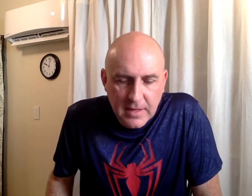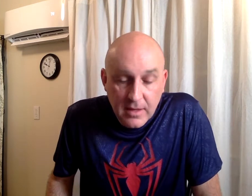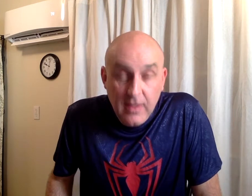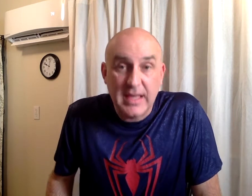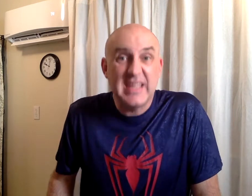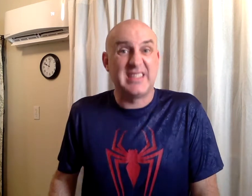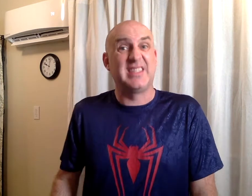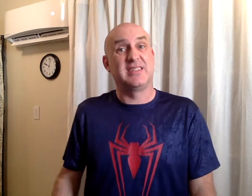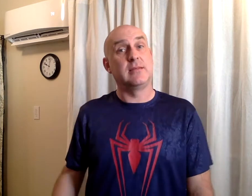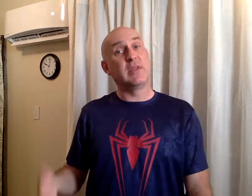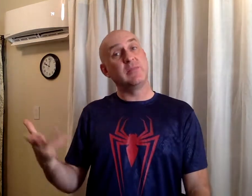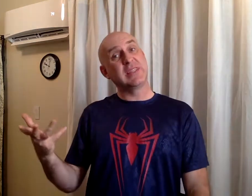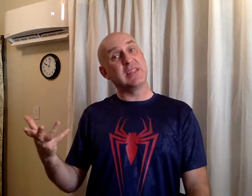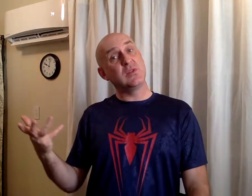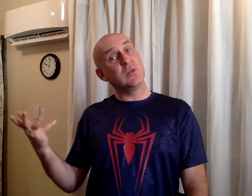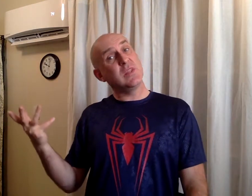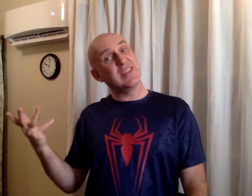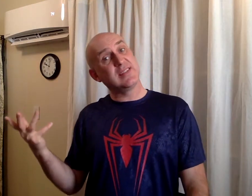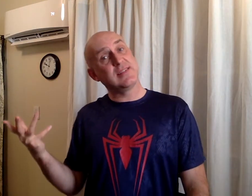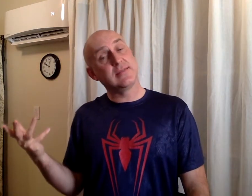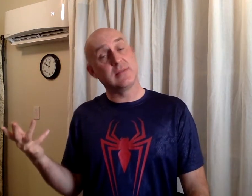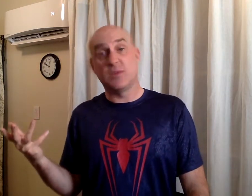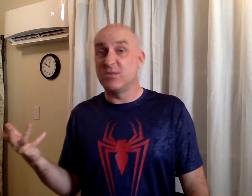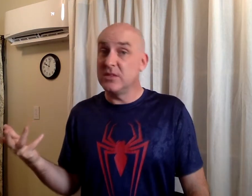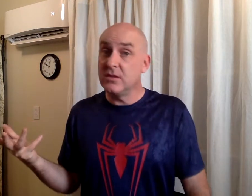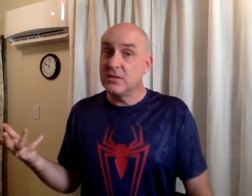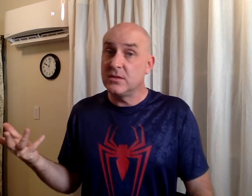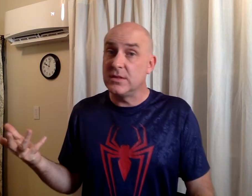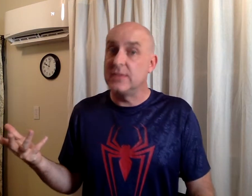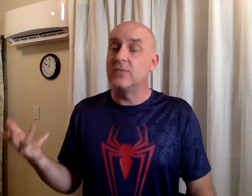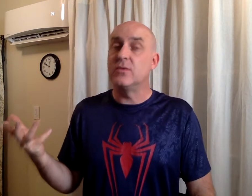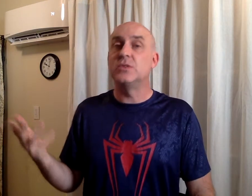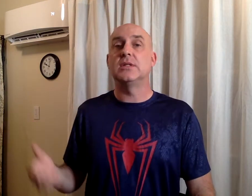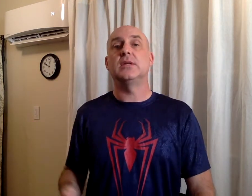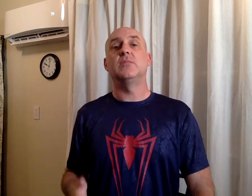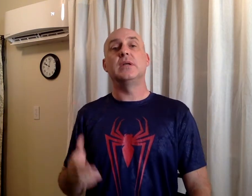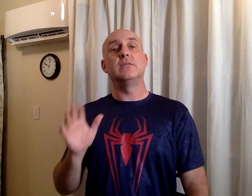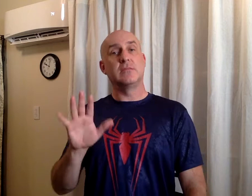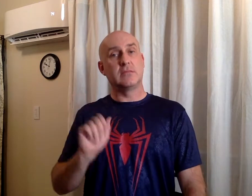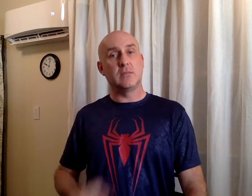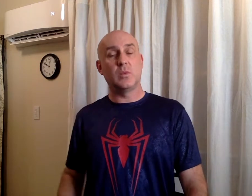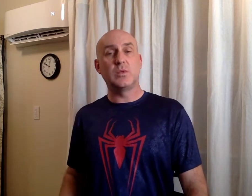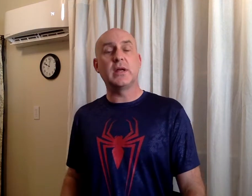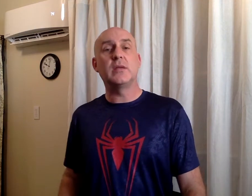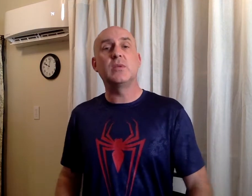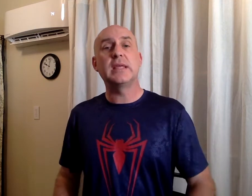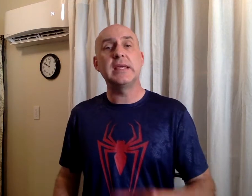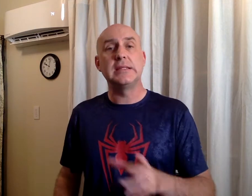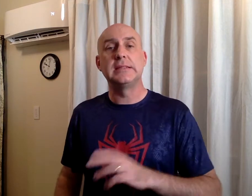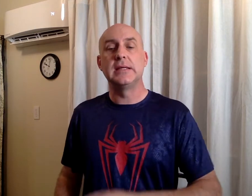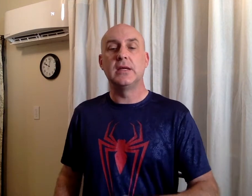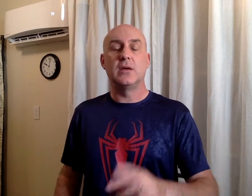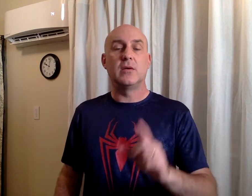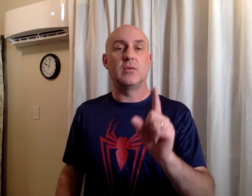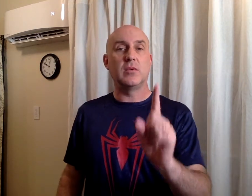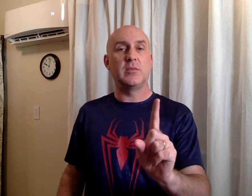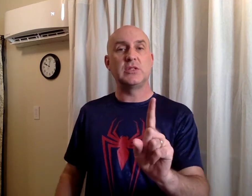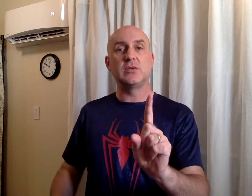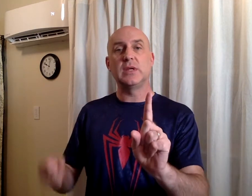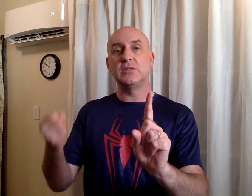Hit. Sometimes kids do this. Sometimes adults do this, unfortunately. But we're talking with kids, we want to make sure we understand